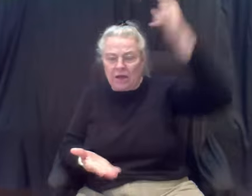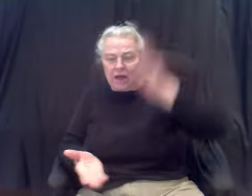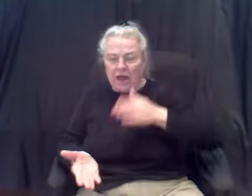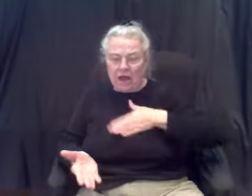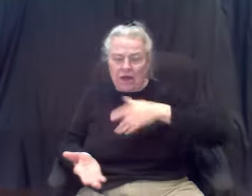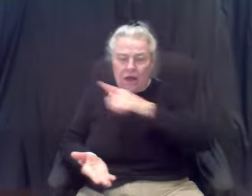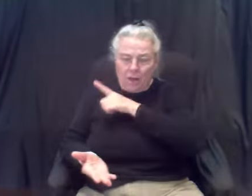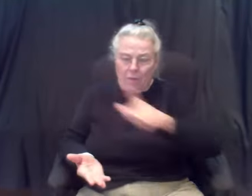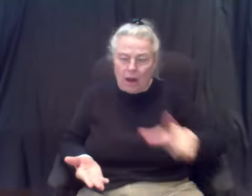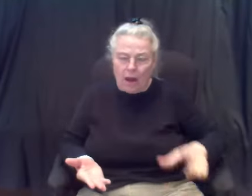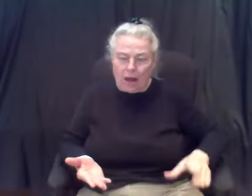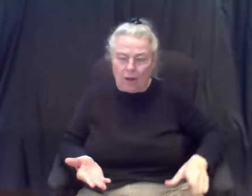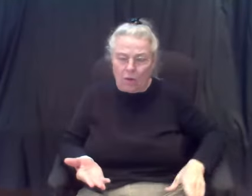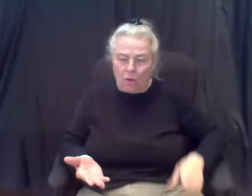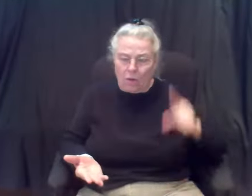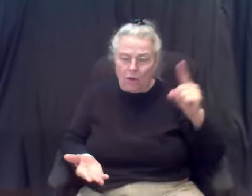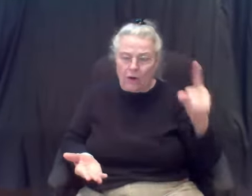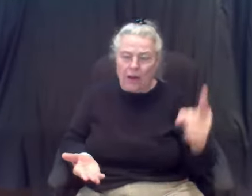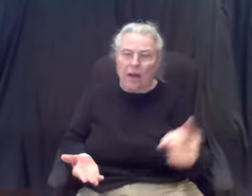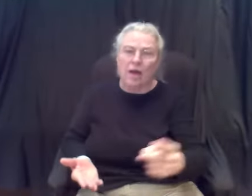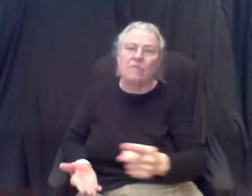ascended, my Lord evermore.